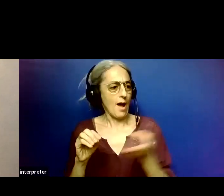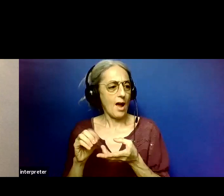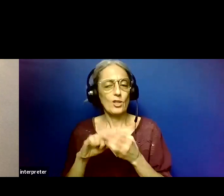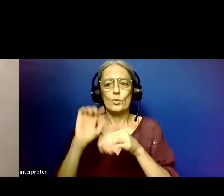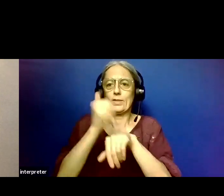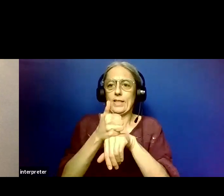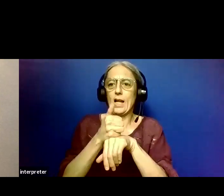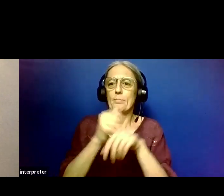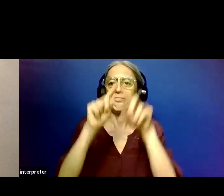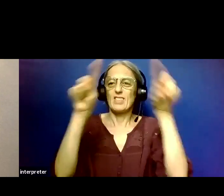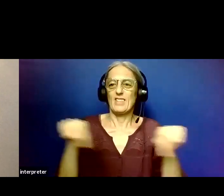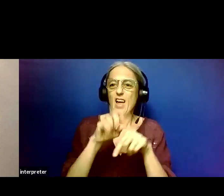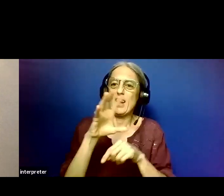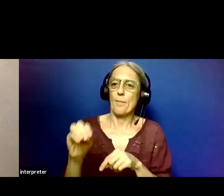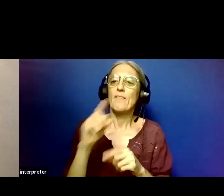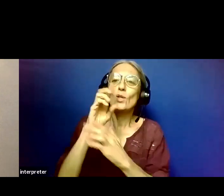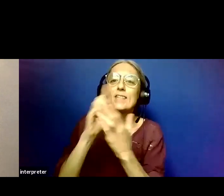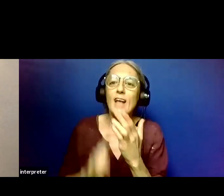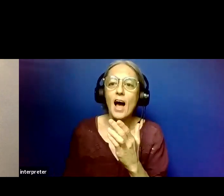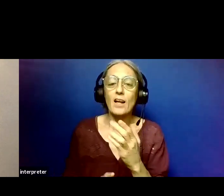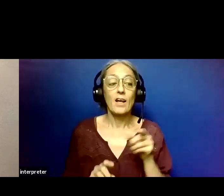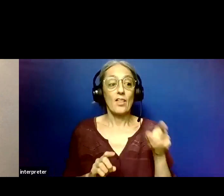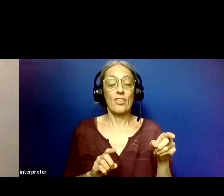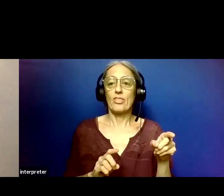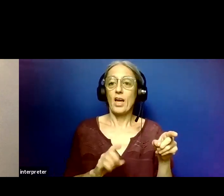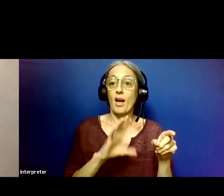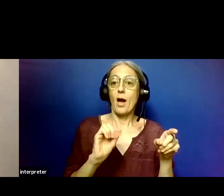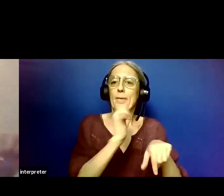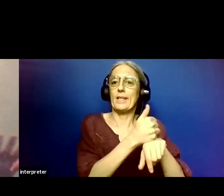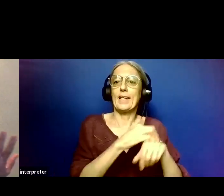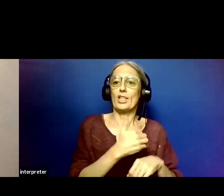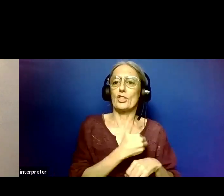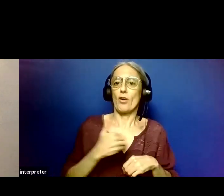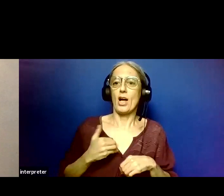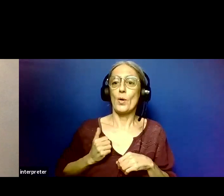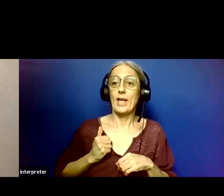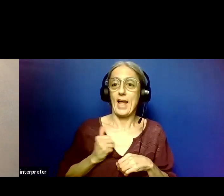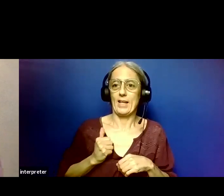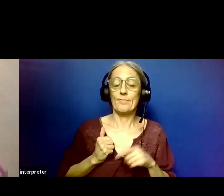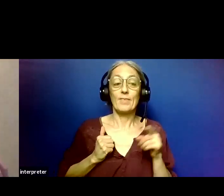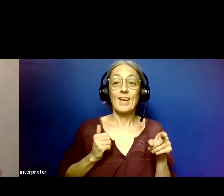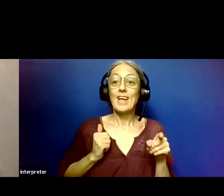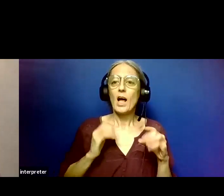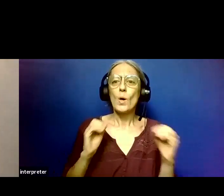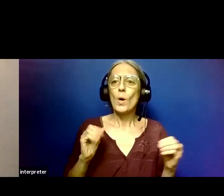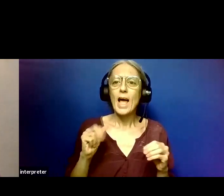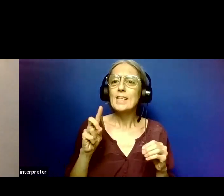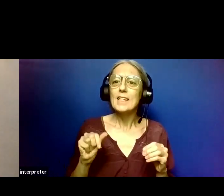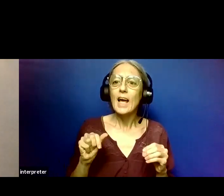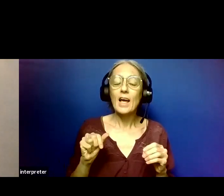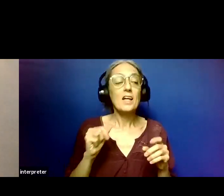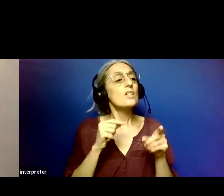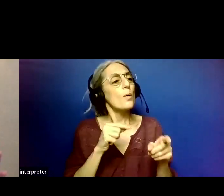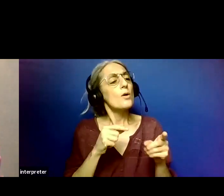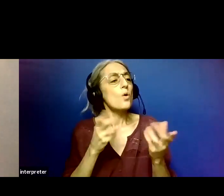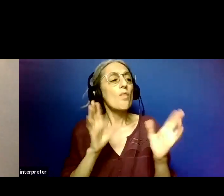the designs was in Toronto, and they don't have ADA in Toronto. So they came up with these really cool signage